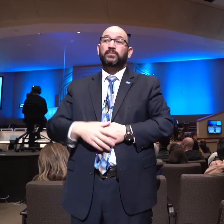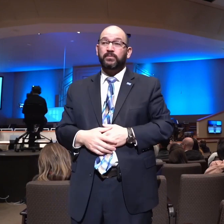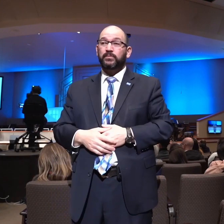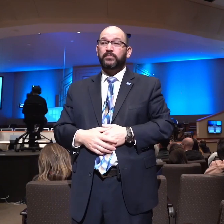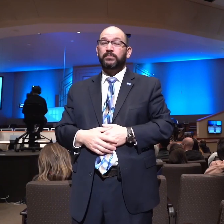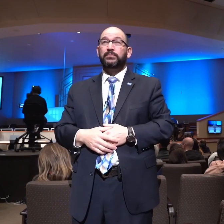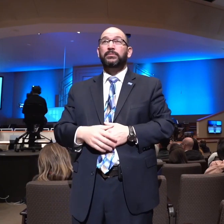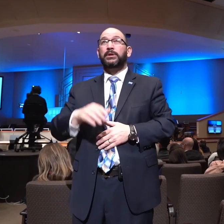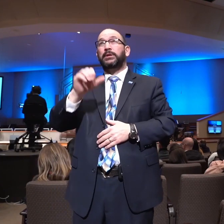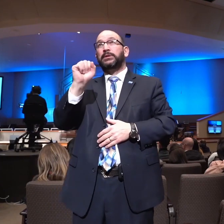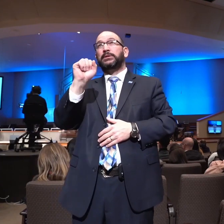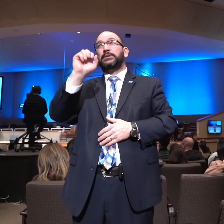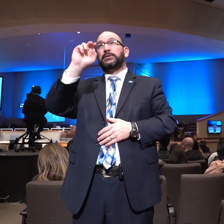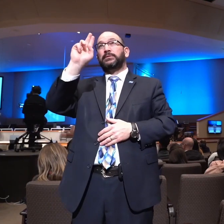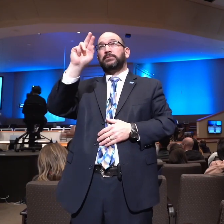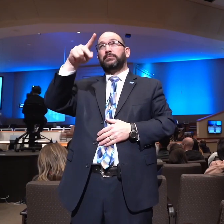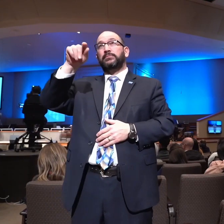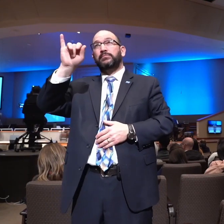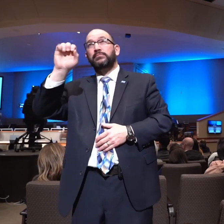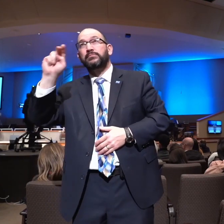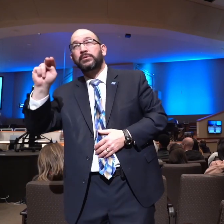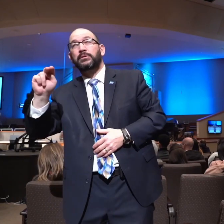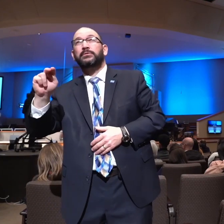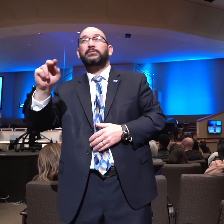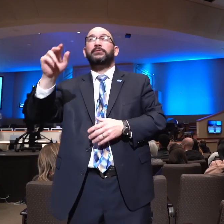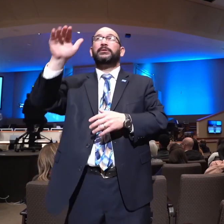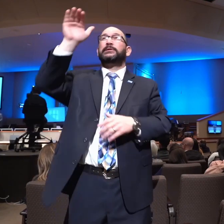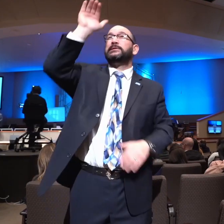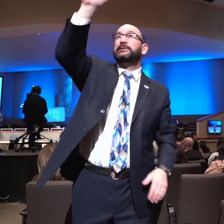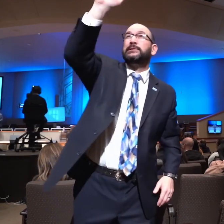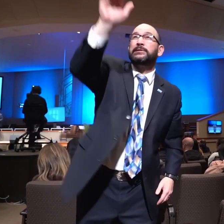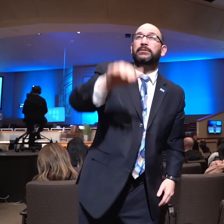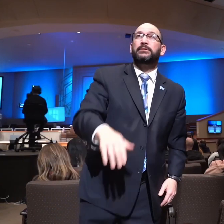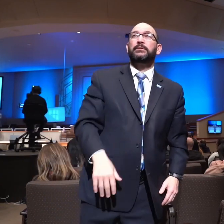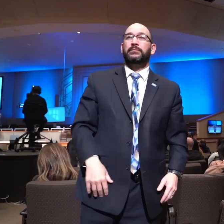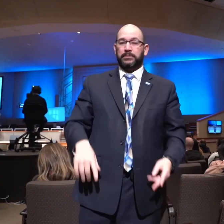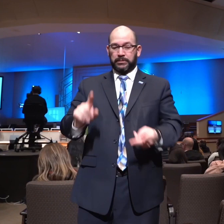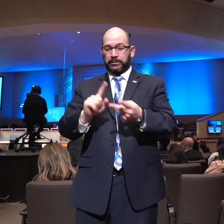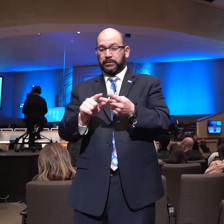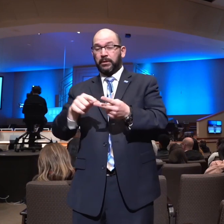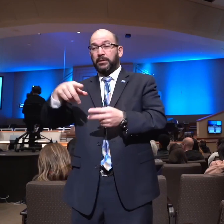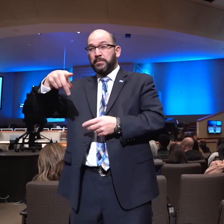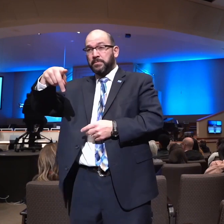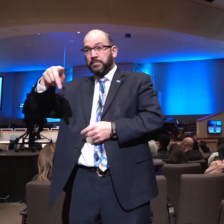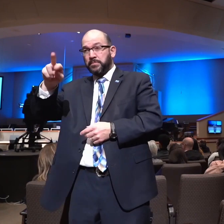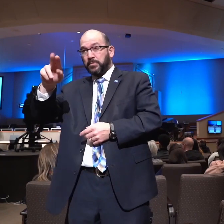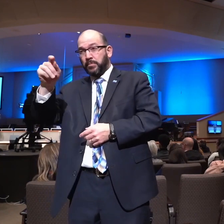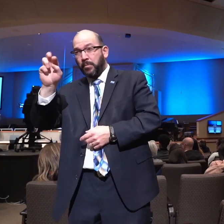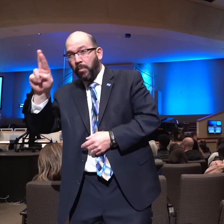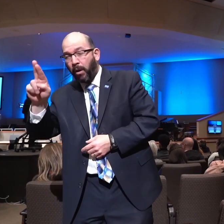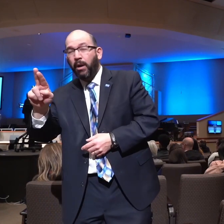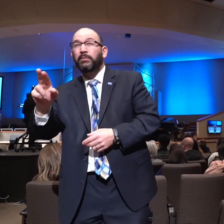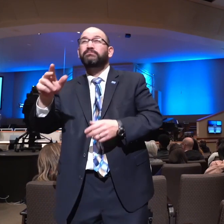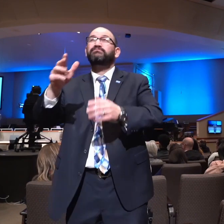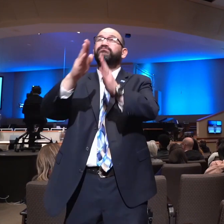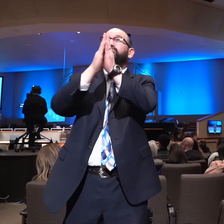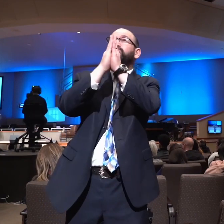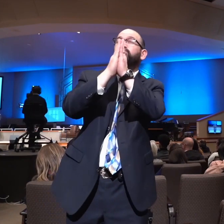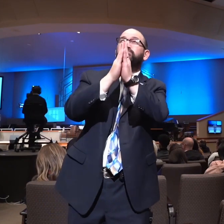Supplication, prayer, first of all, first of all, I believe we ought to all begin our day in prayer. Begin it